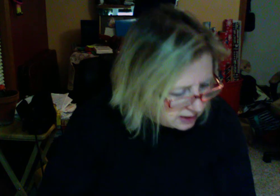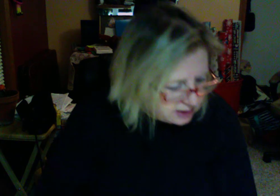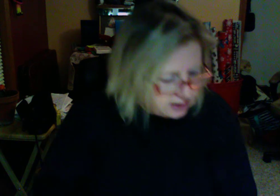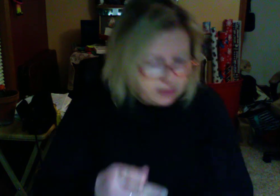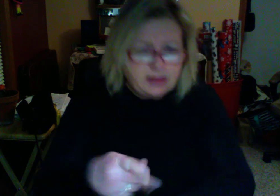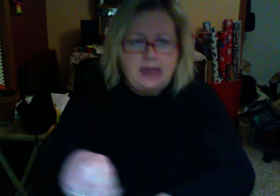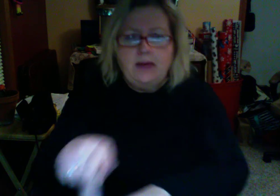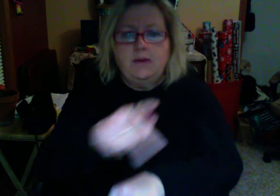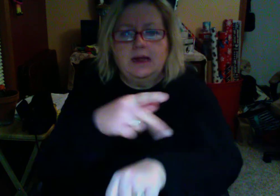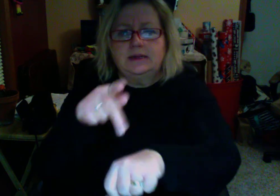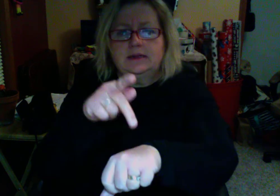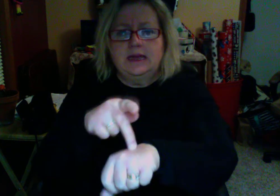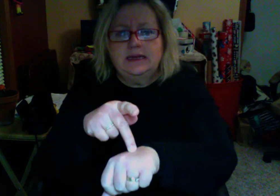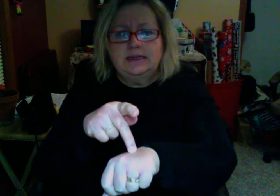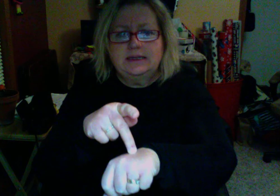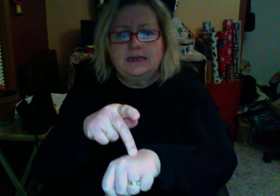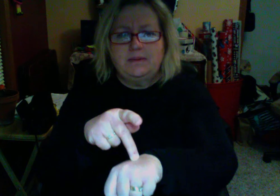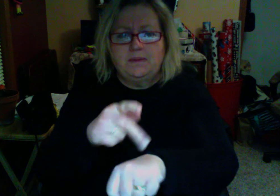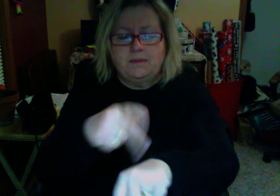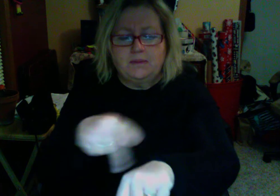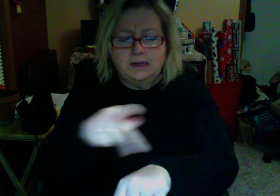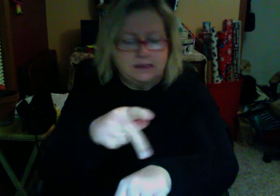Now they said principal.